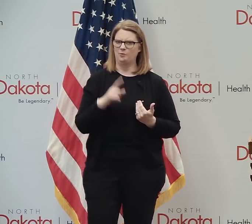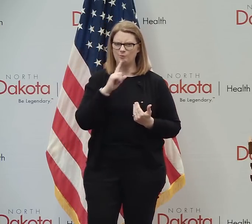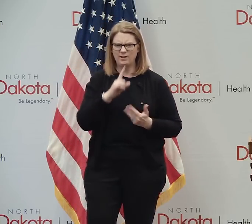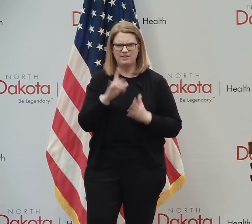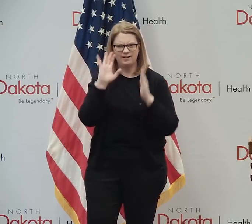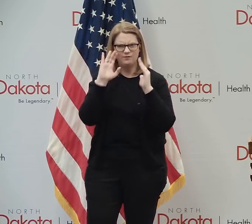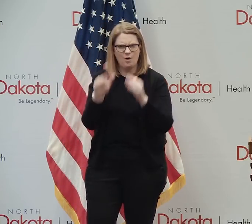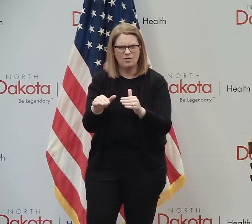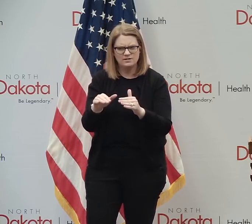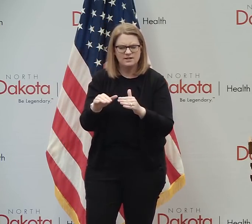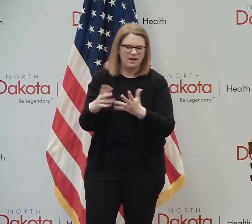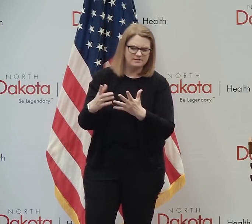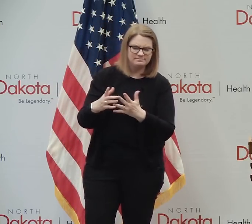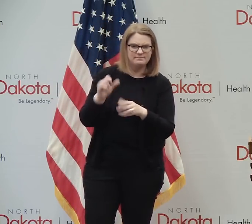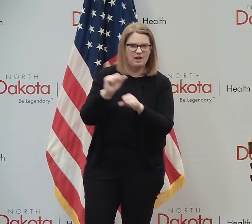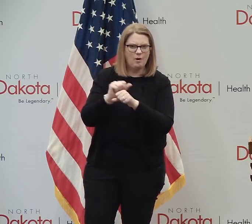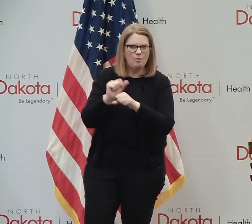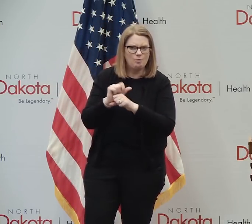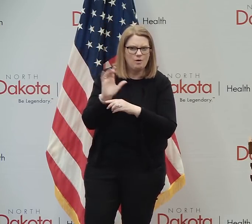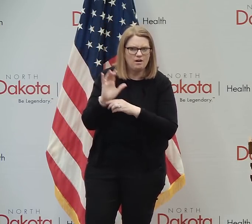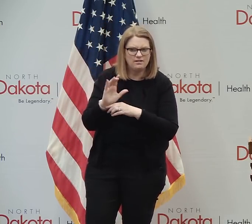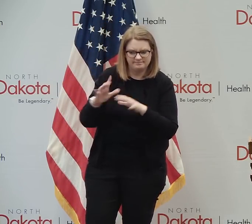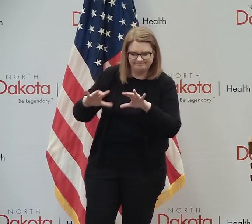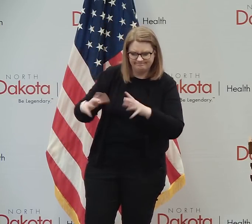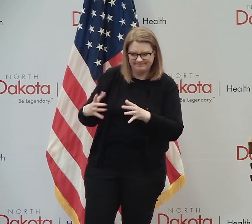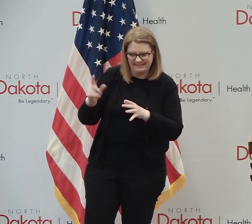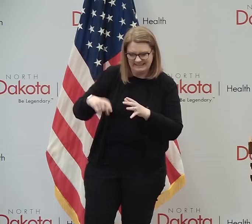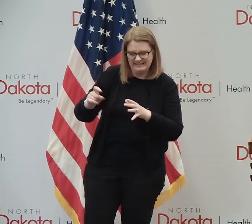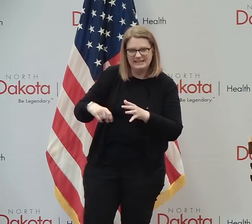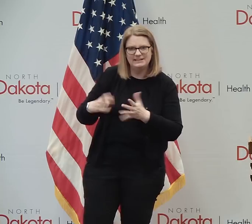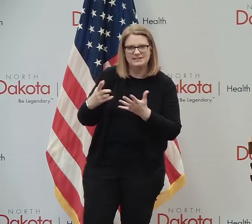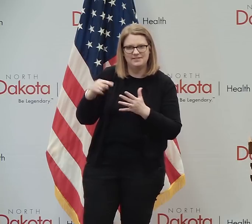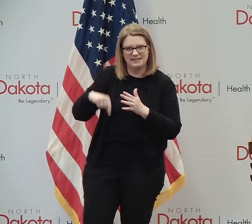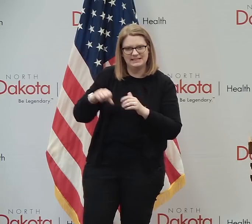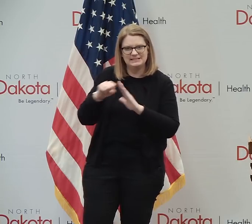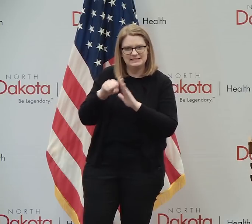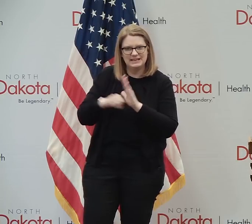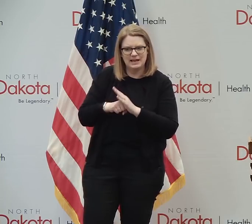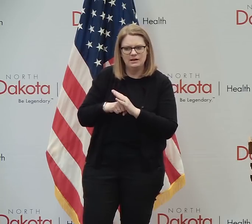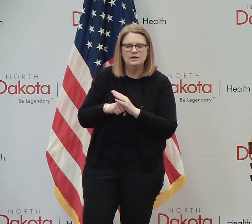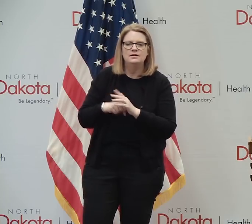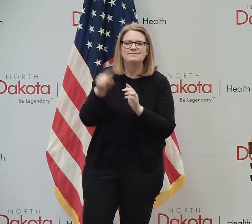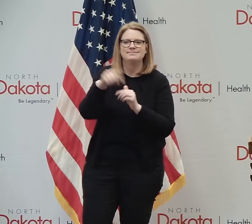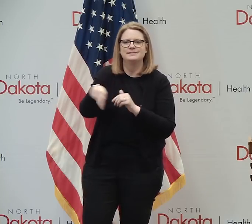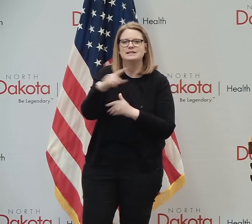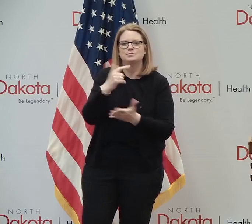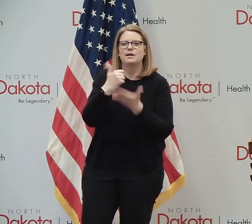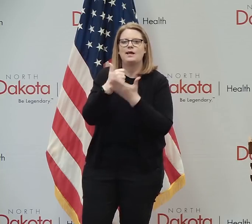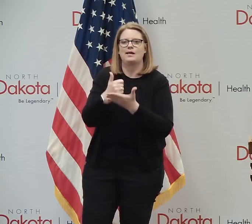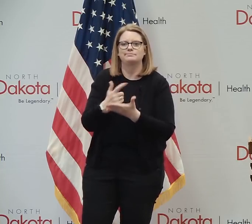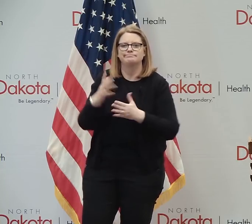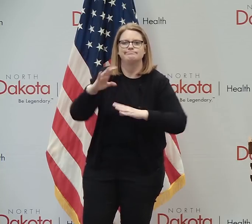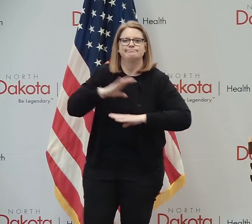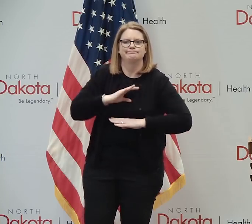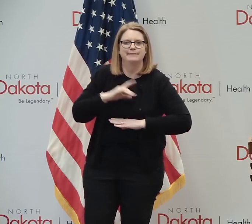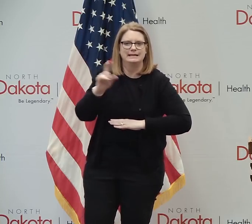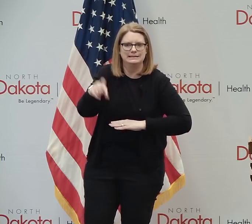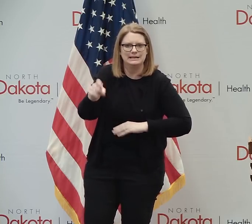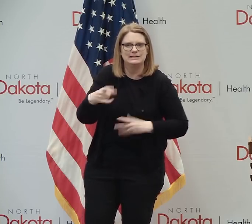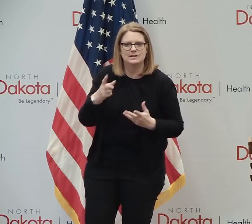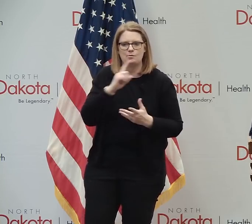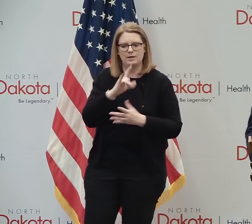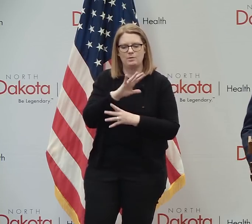and solving the workforce challenges of the state of North Dakota. We are truly dedicated to being a part of that